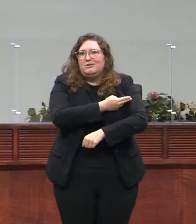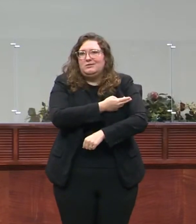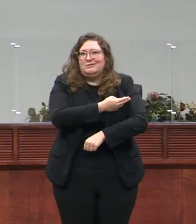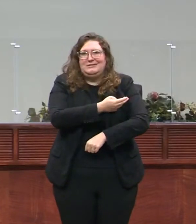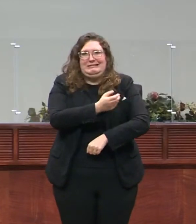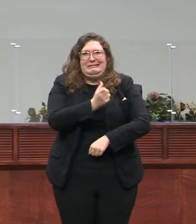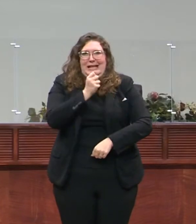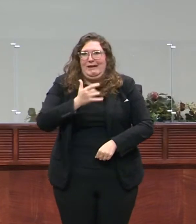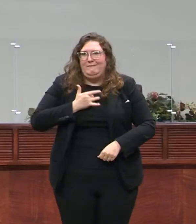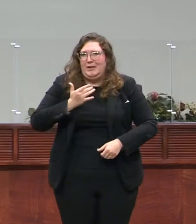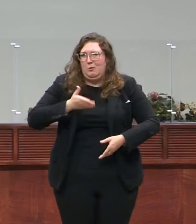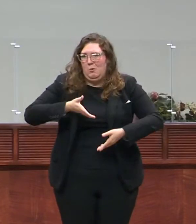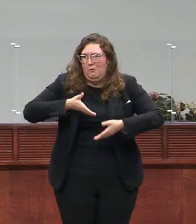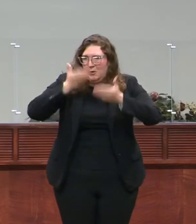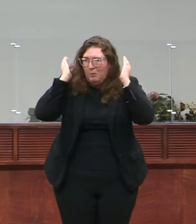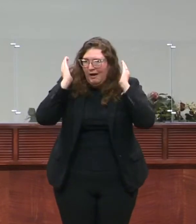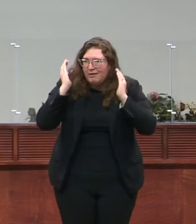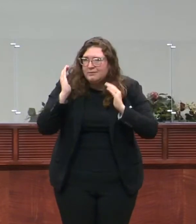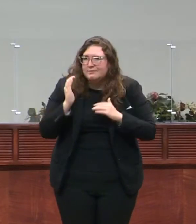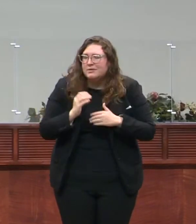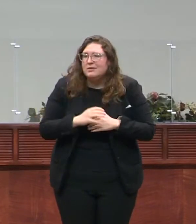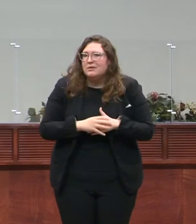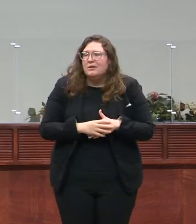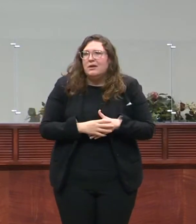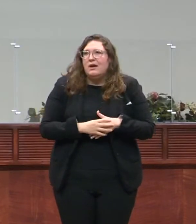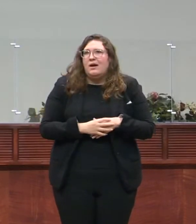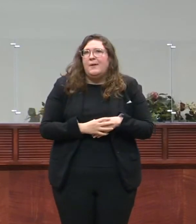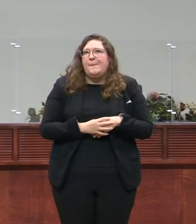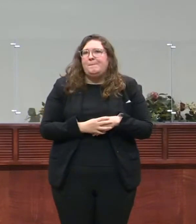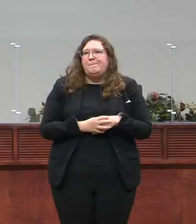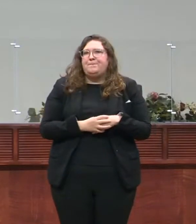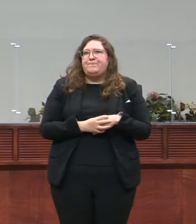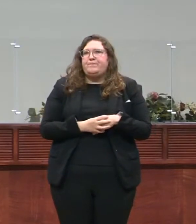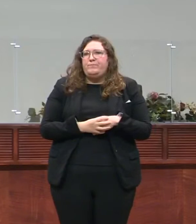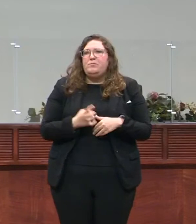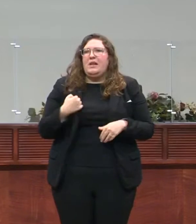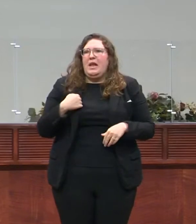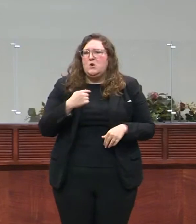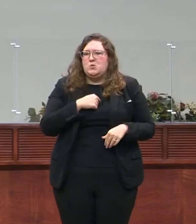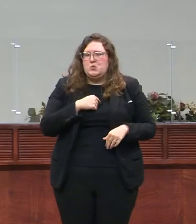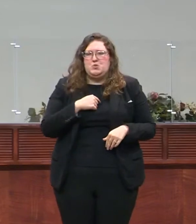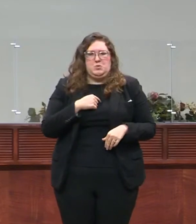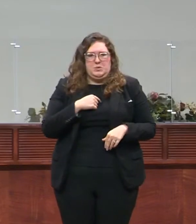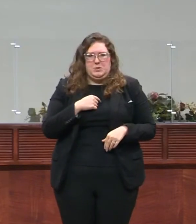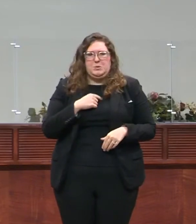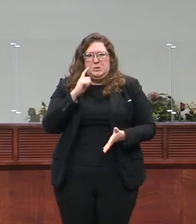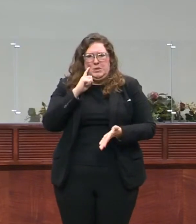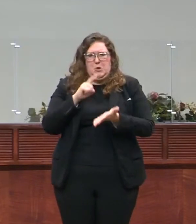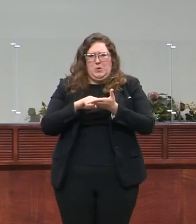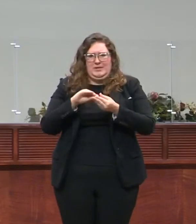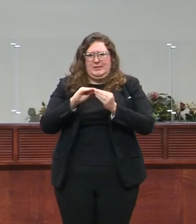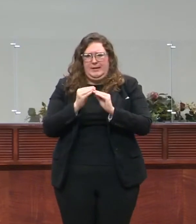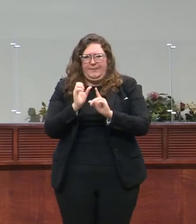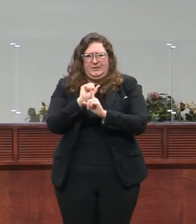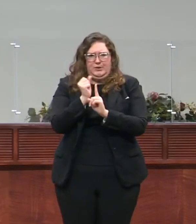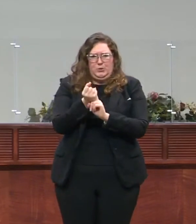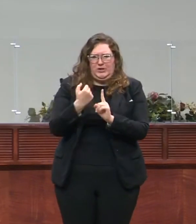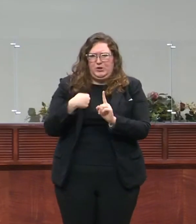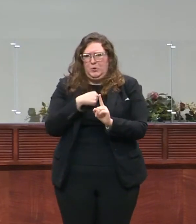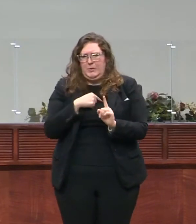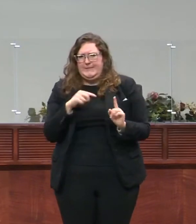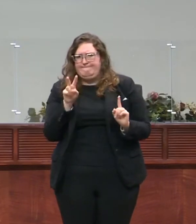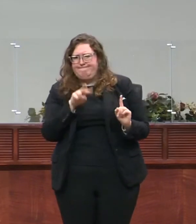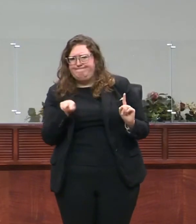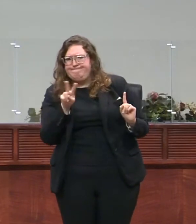the crematoriums that are here within the area. And we continue to monitor the situation through the Orange County